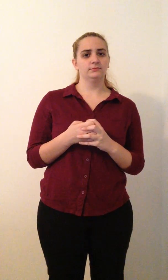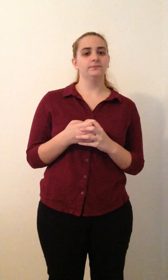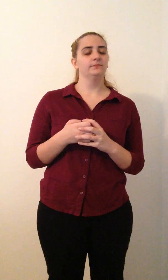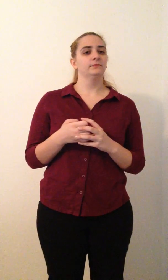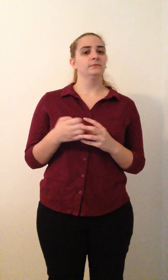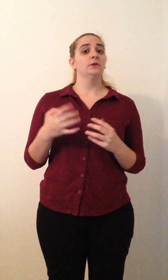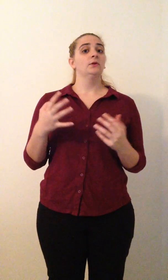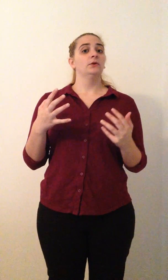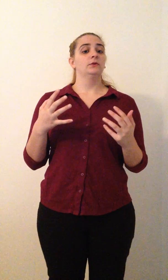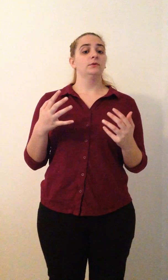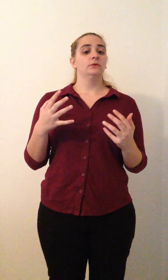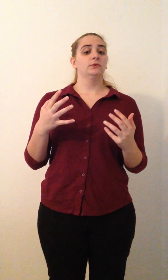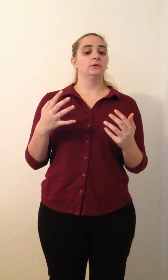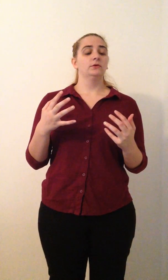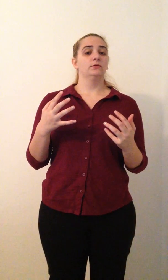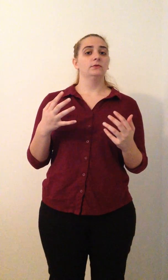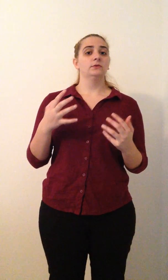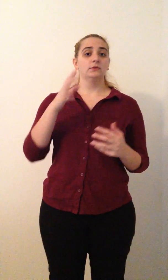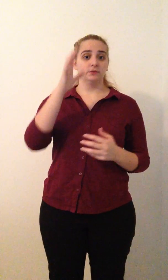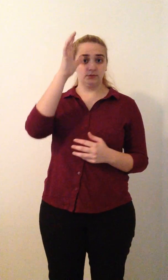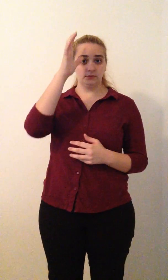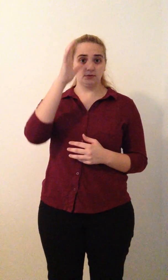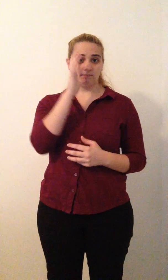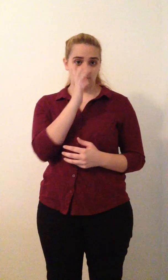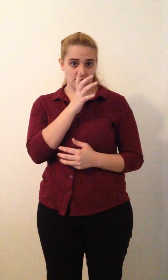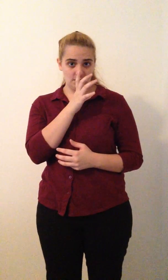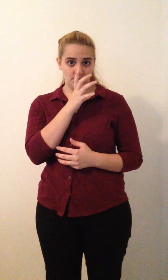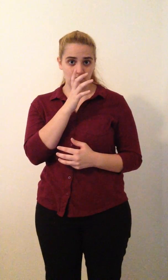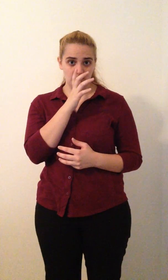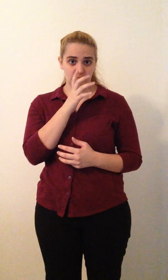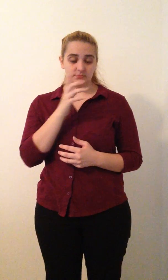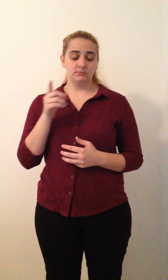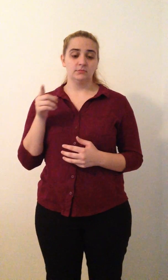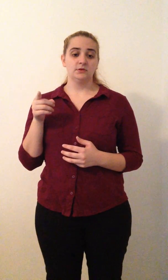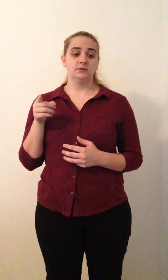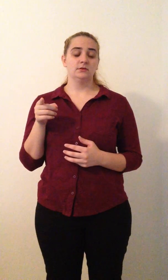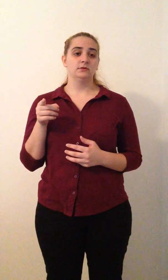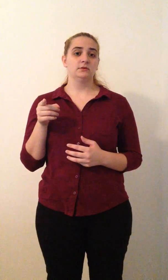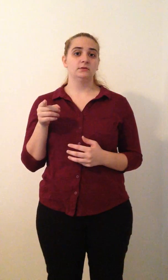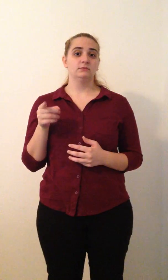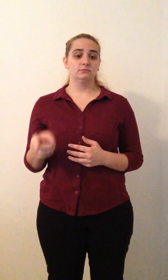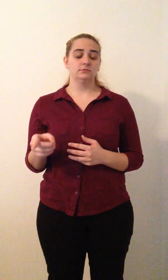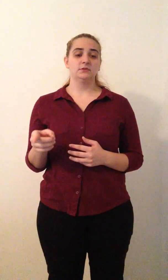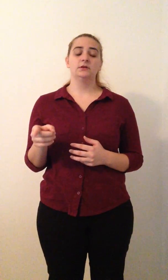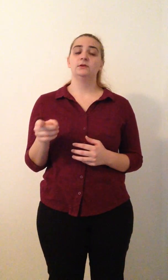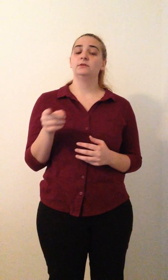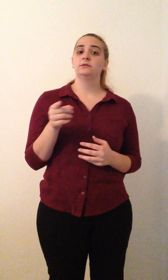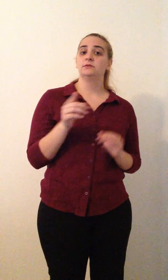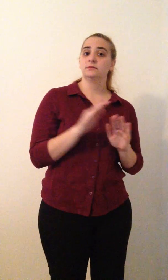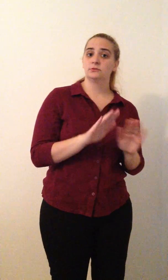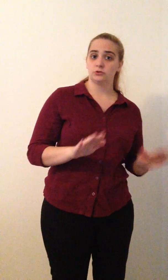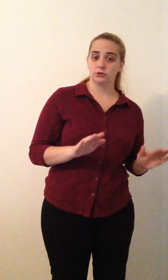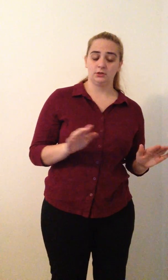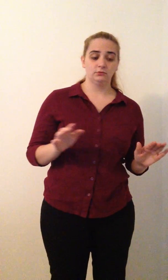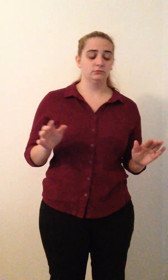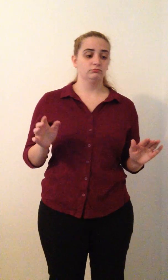happens is the mother becomes overly enmeshed with the child, and the mother creates a relationship where she